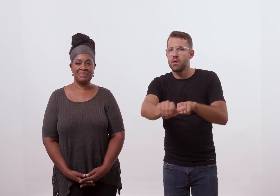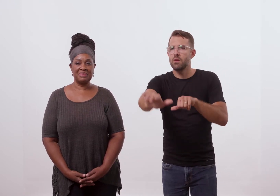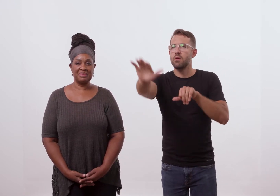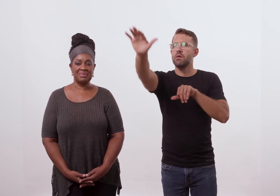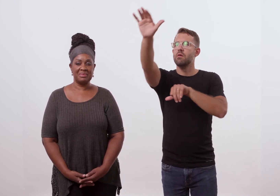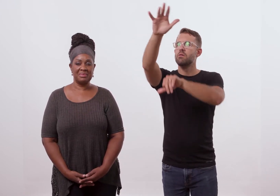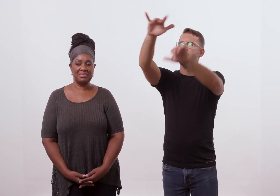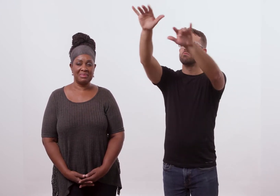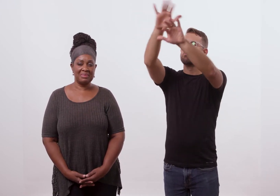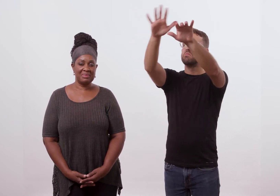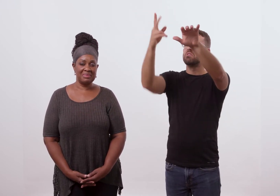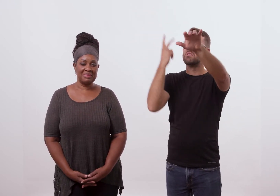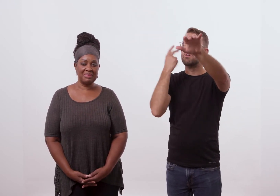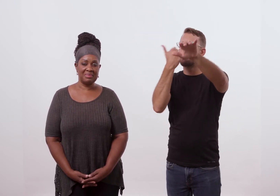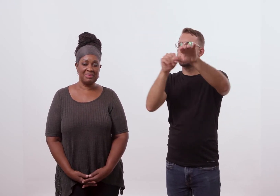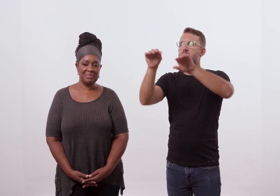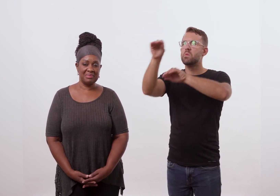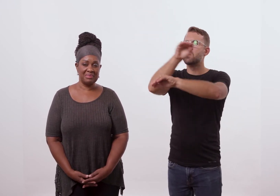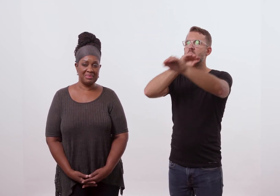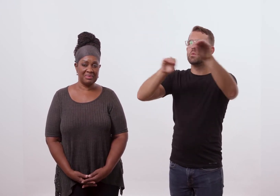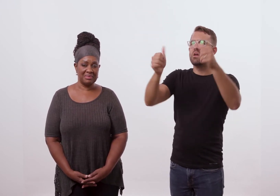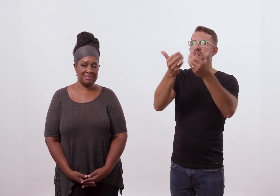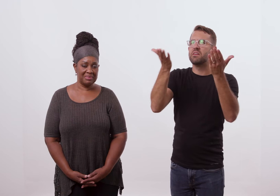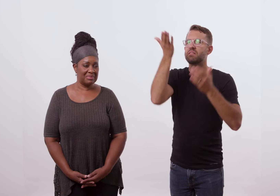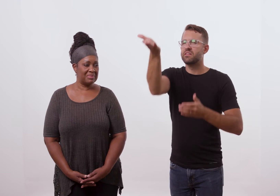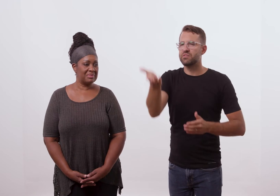there. I'll try.